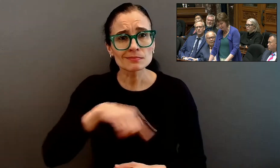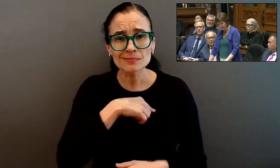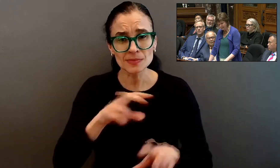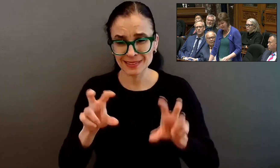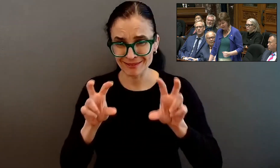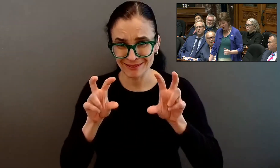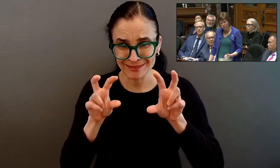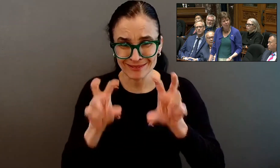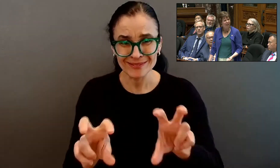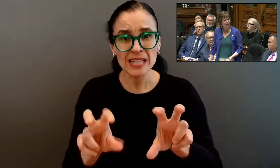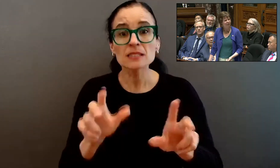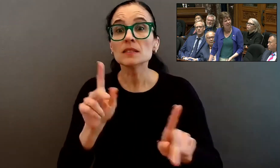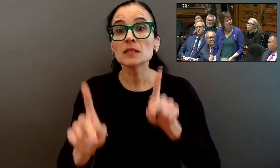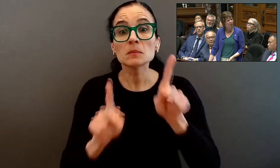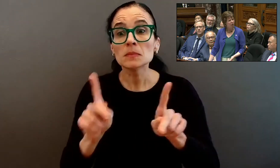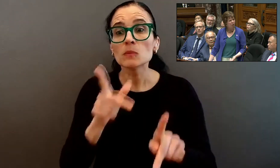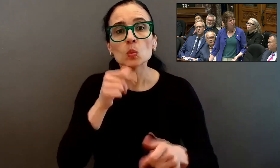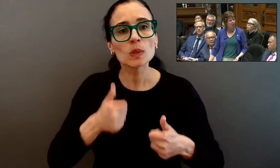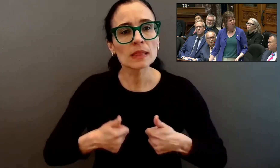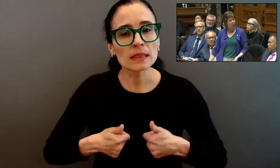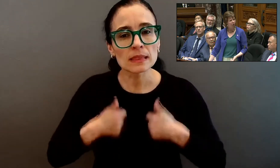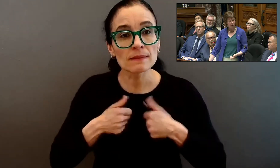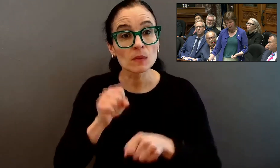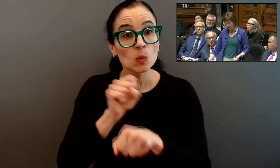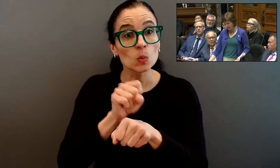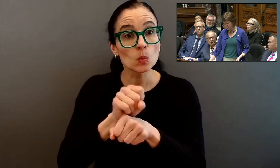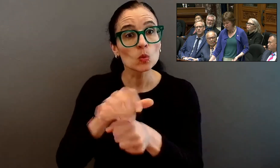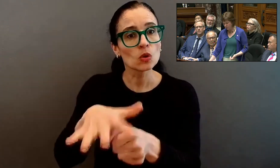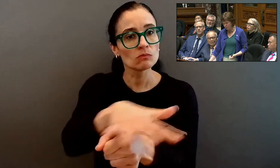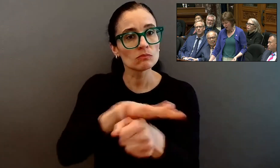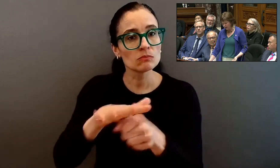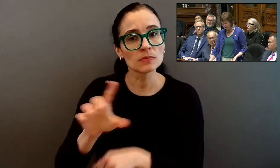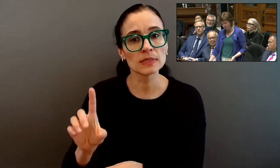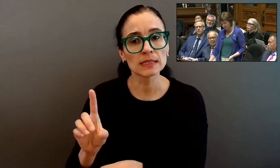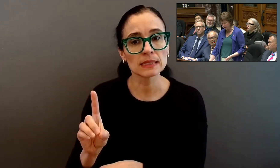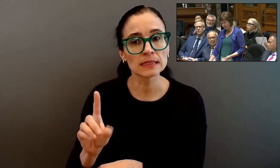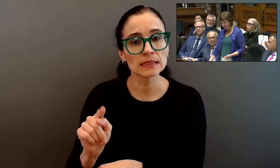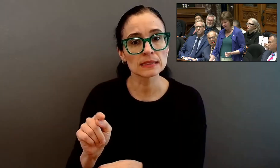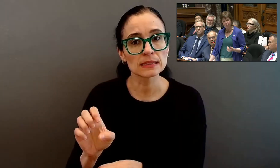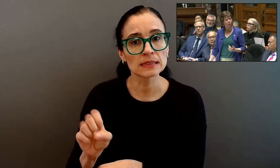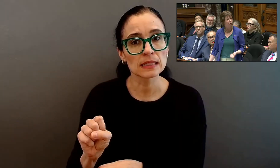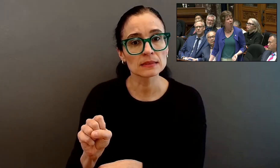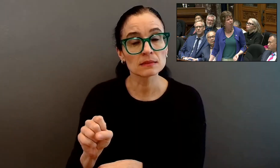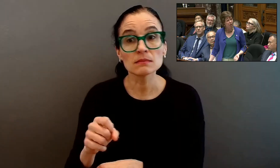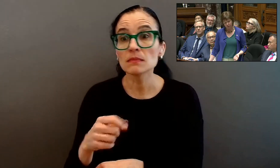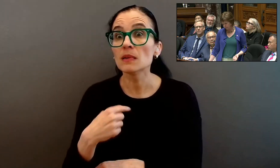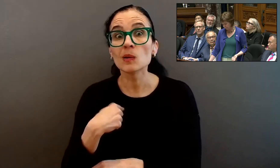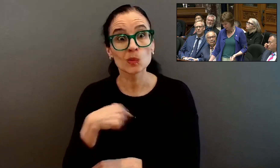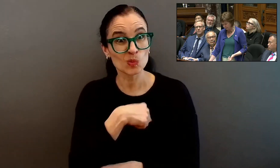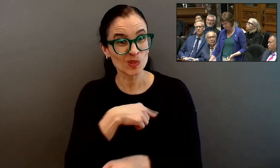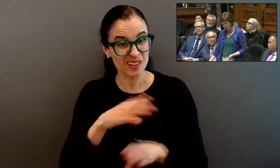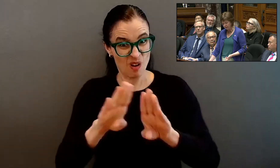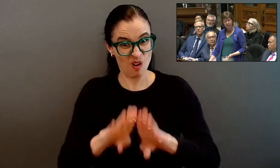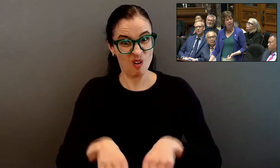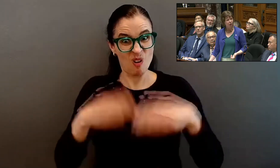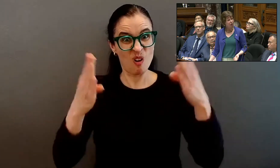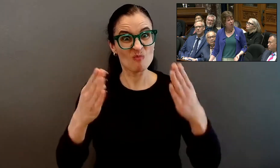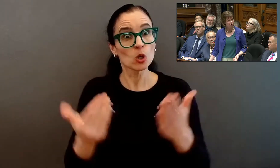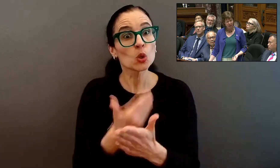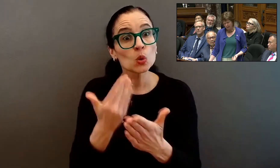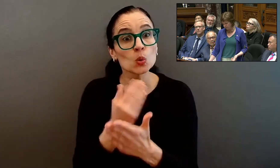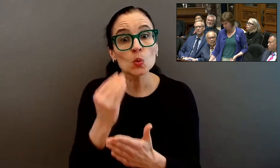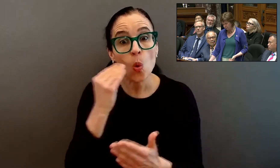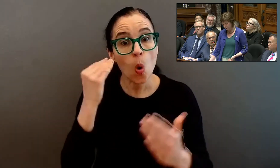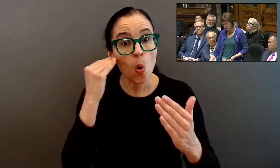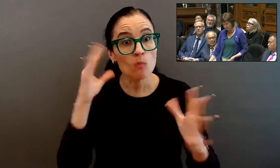side. Opening 624 net new housing units and 40 new shelter spaces just